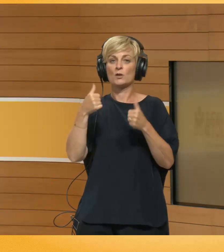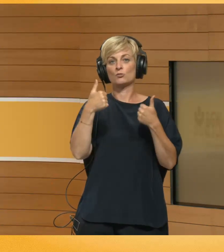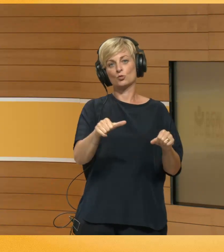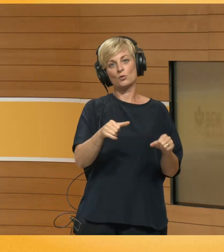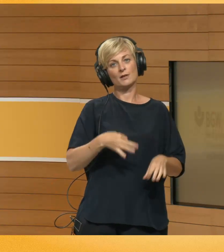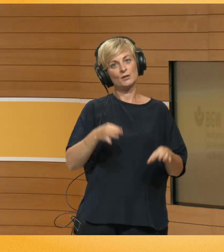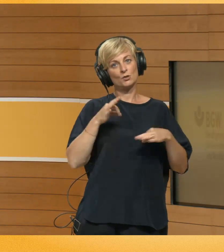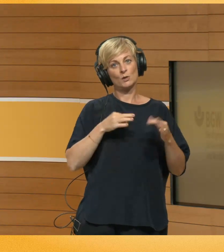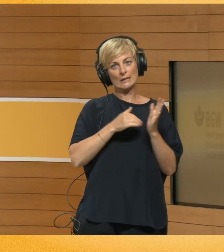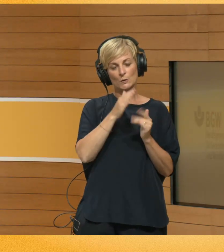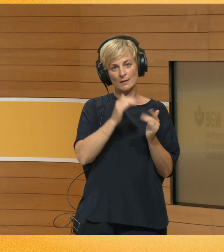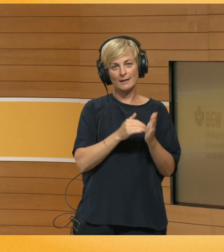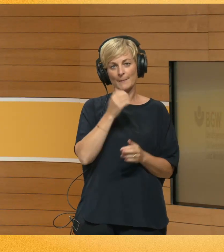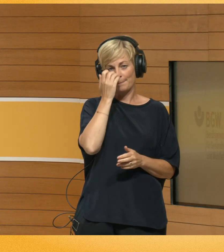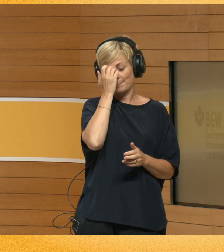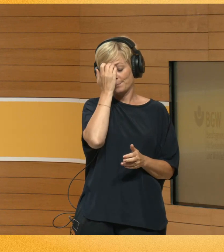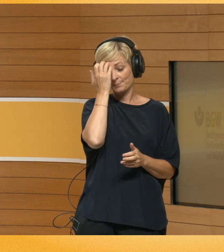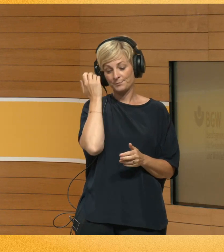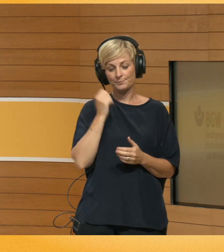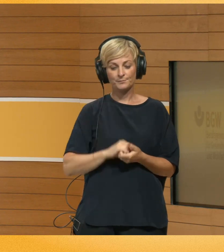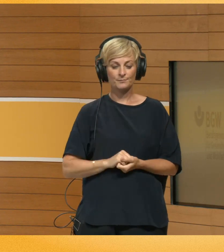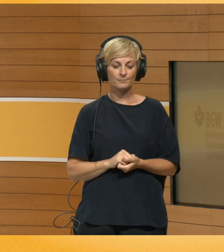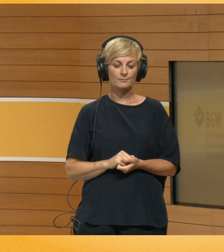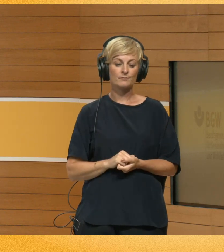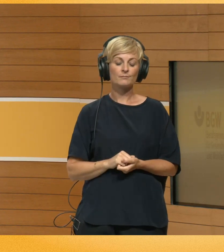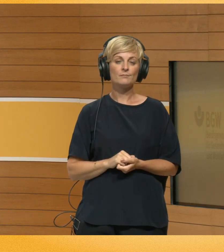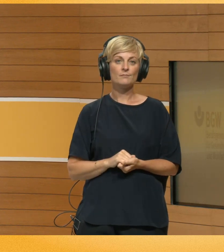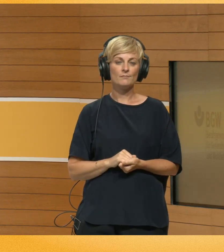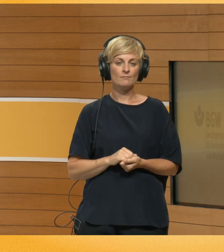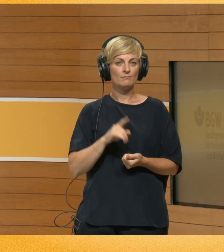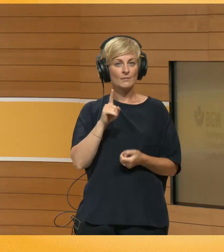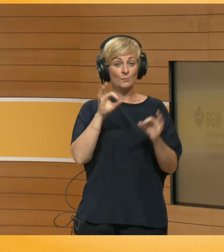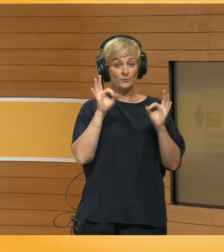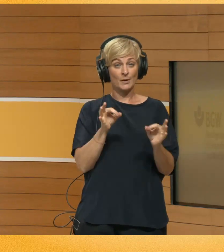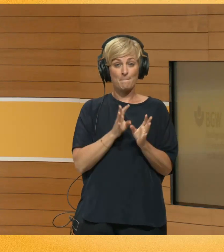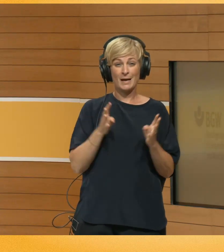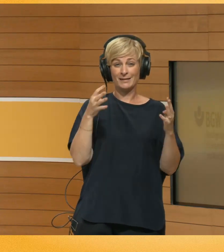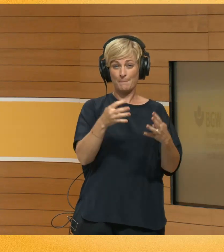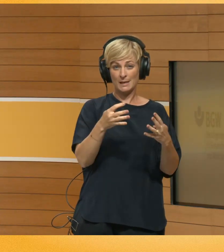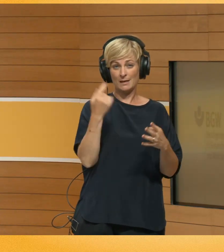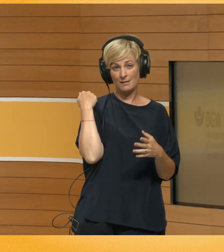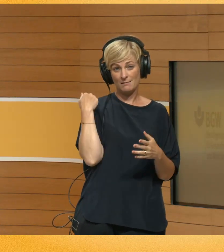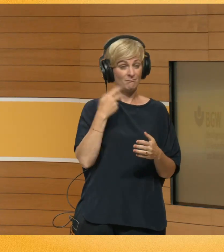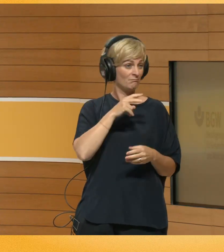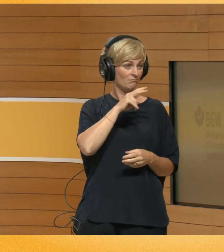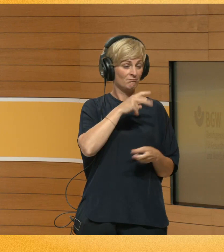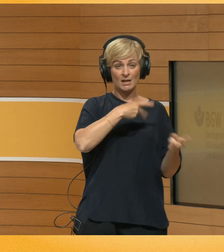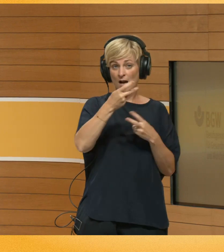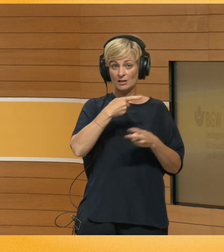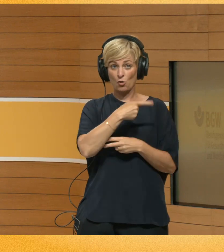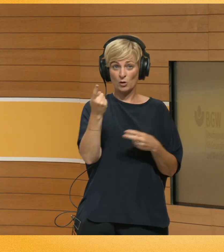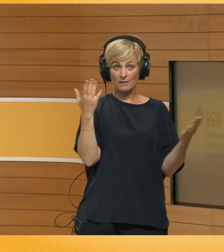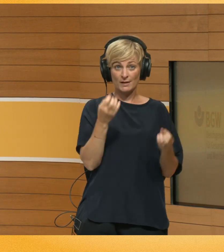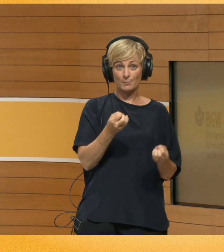If we look at what happened to our health system and our hospitals during COVID, effectively they grind to a halt. And this resulted in about